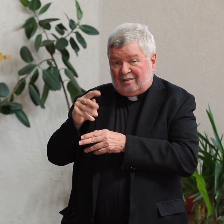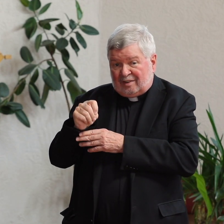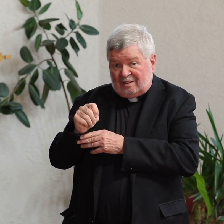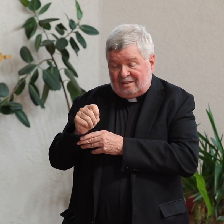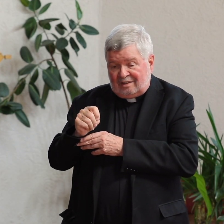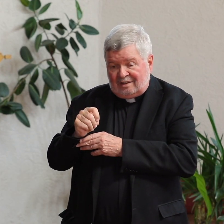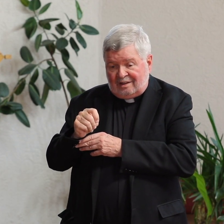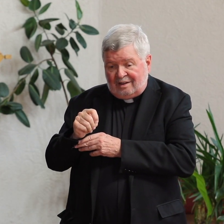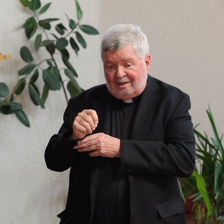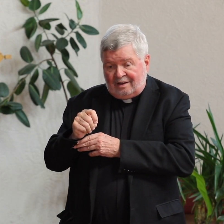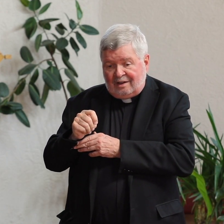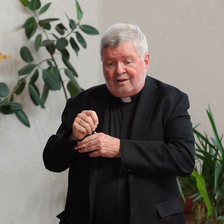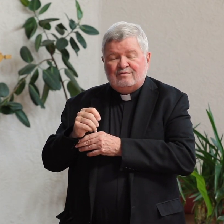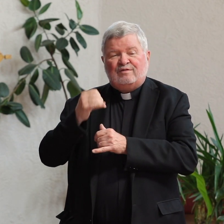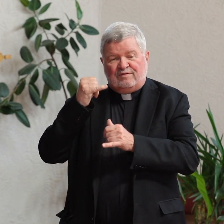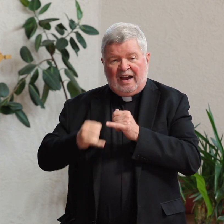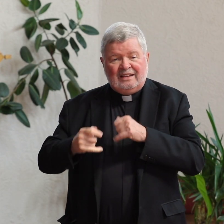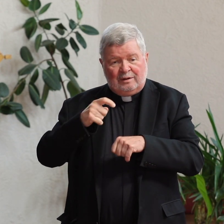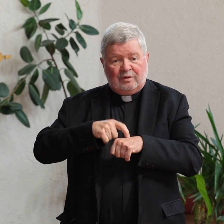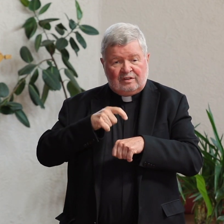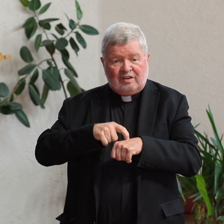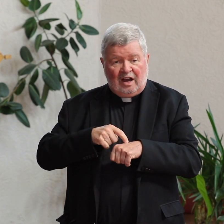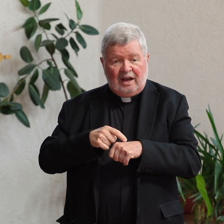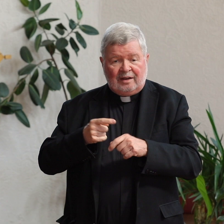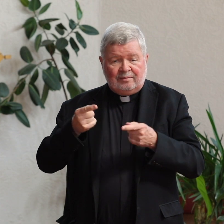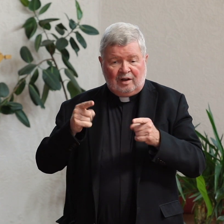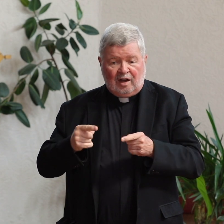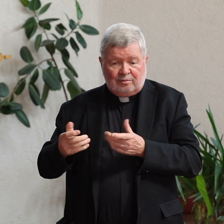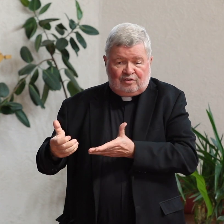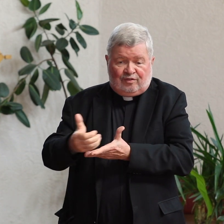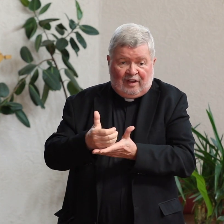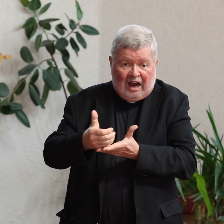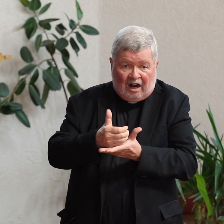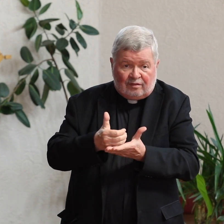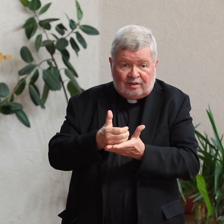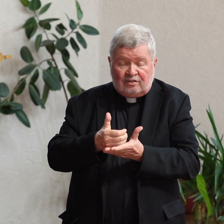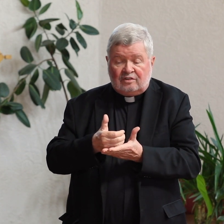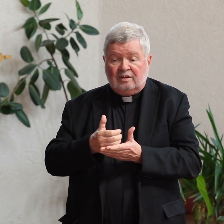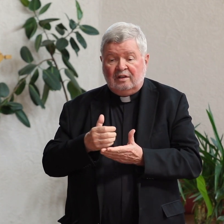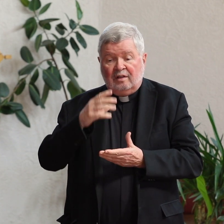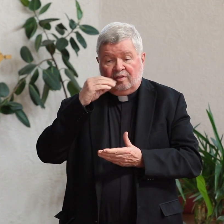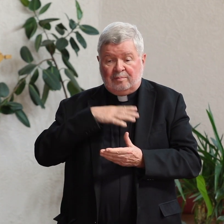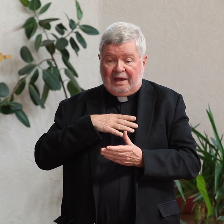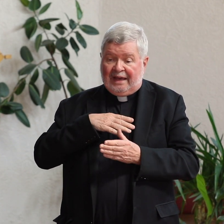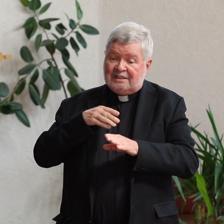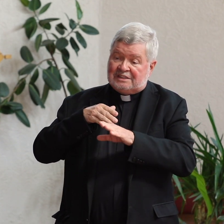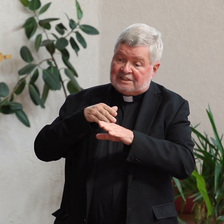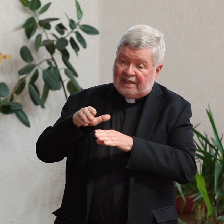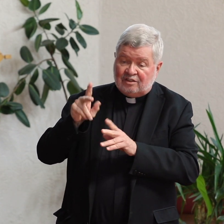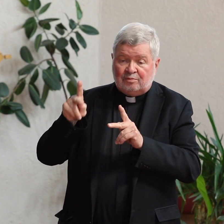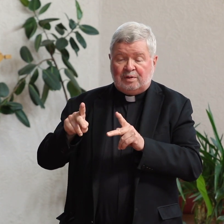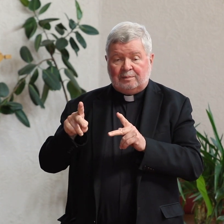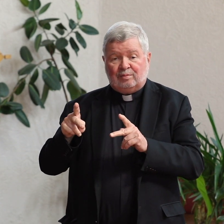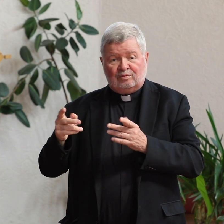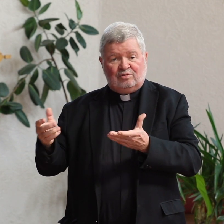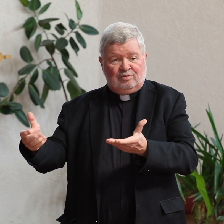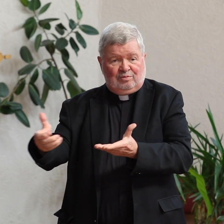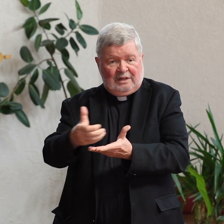it. Finally, when the time comes for the harvest, the man sends people to